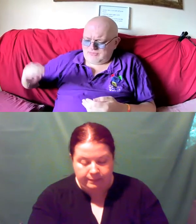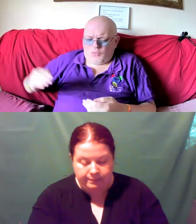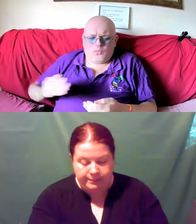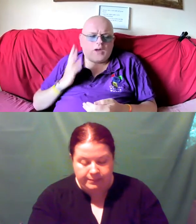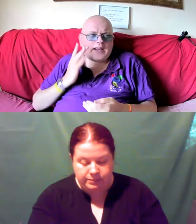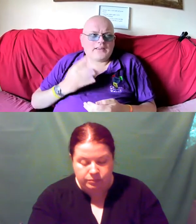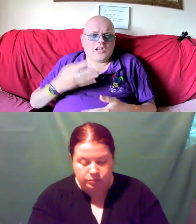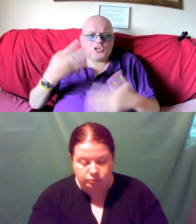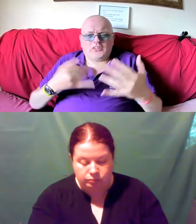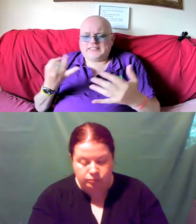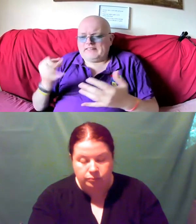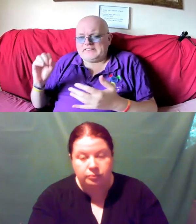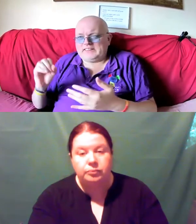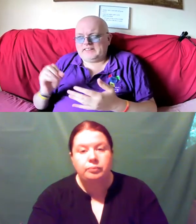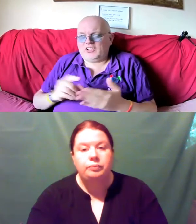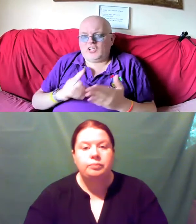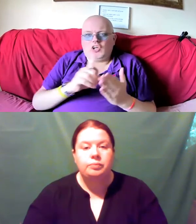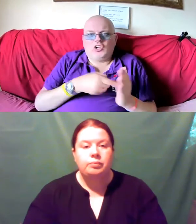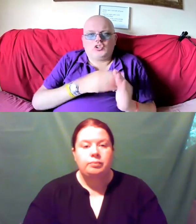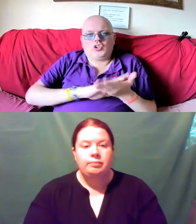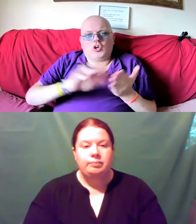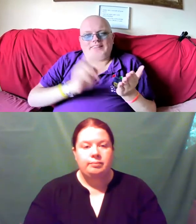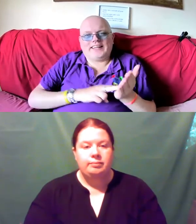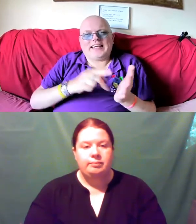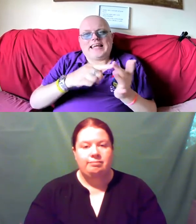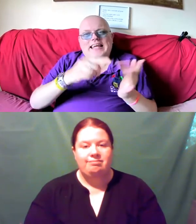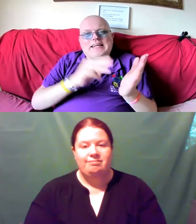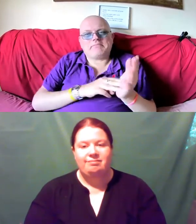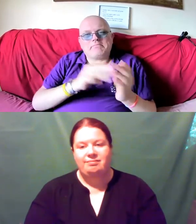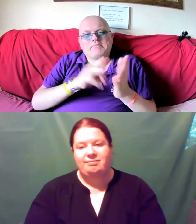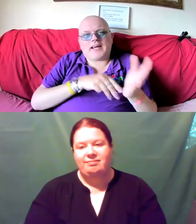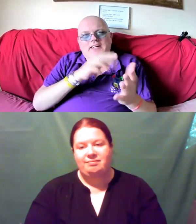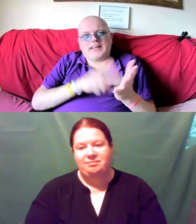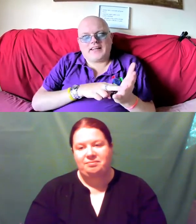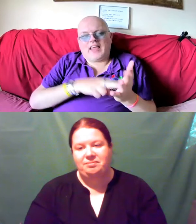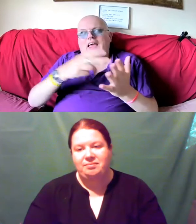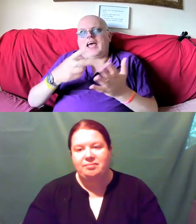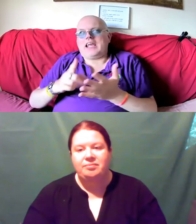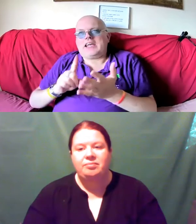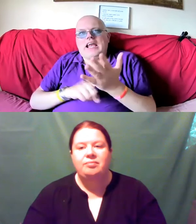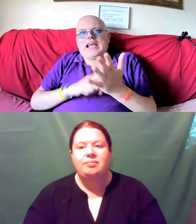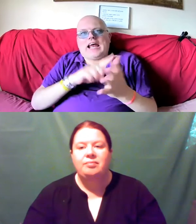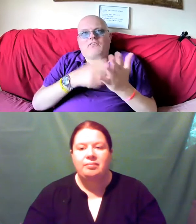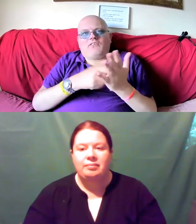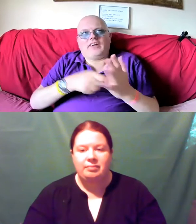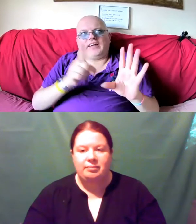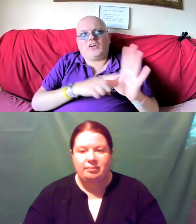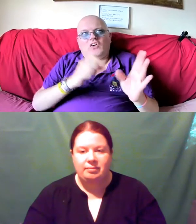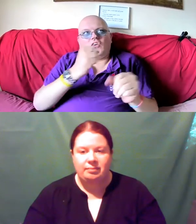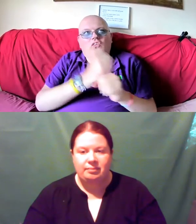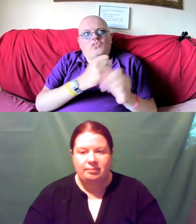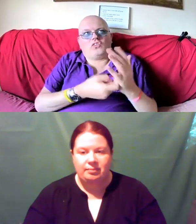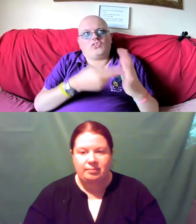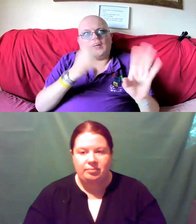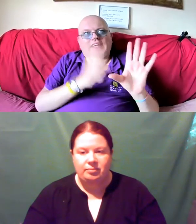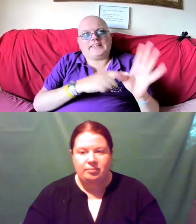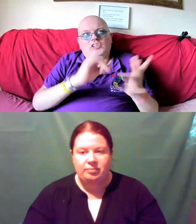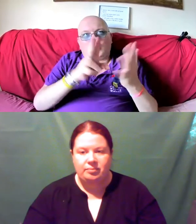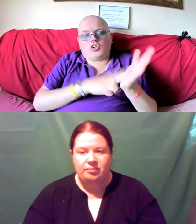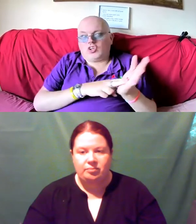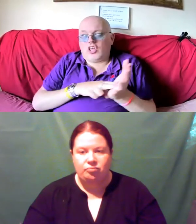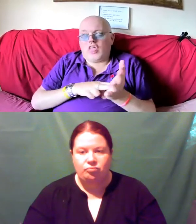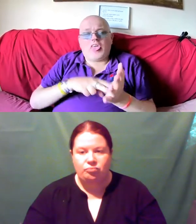so John Inman was at the height of his powers, Larry Grayson, you know, these were the role models in the public